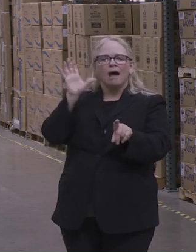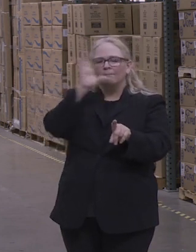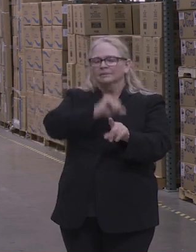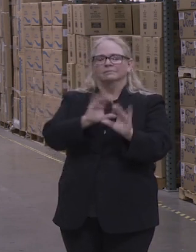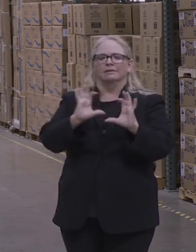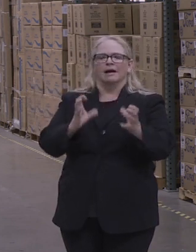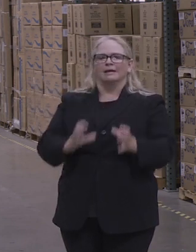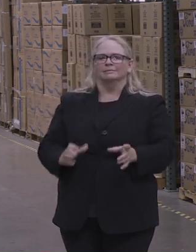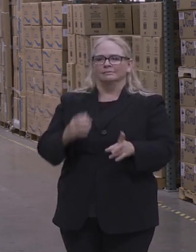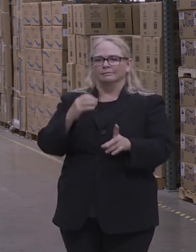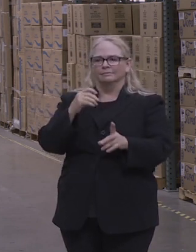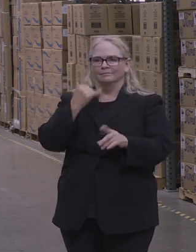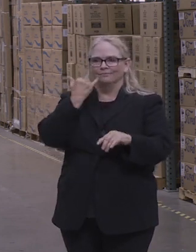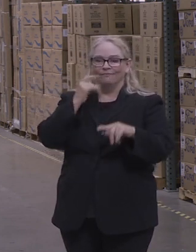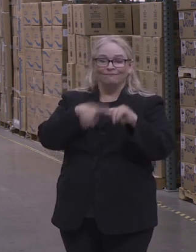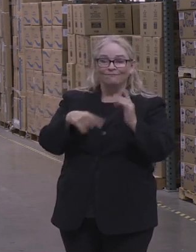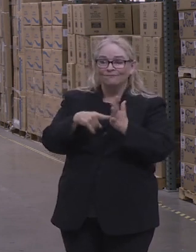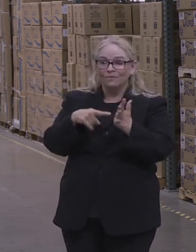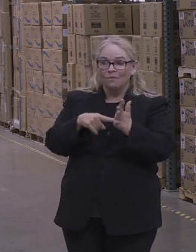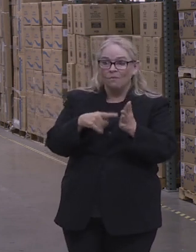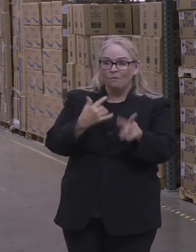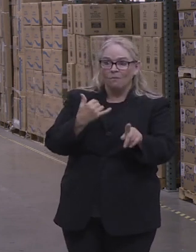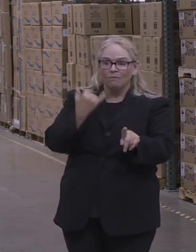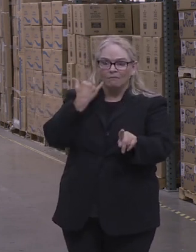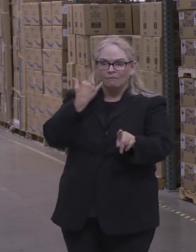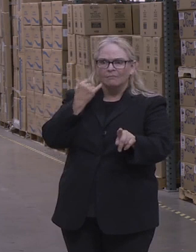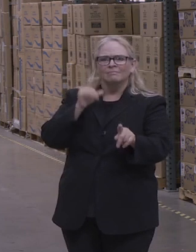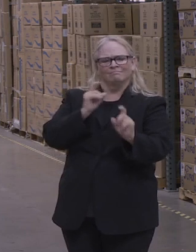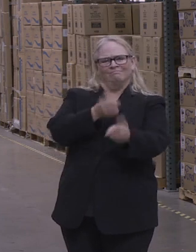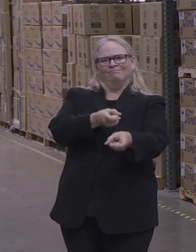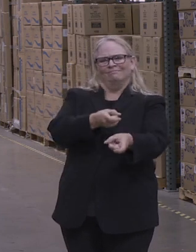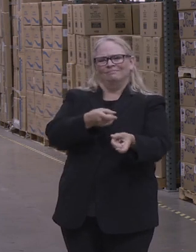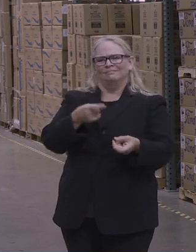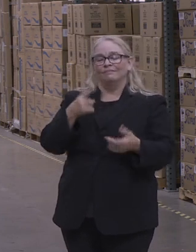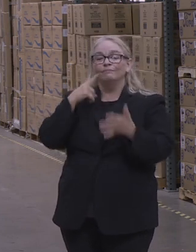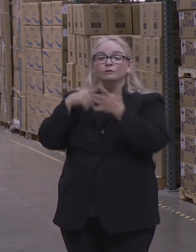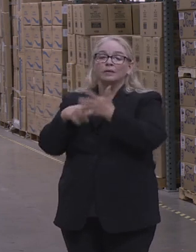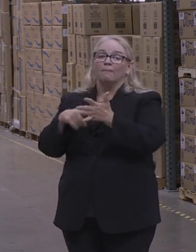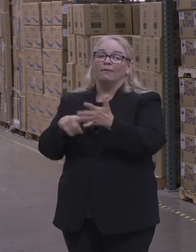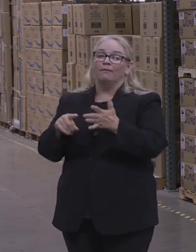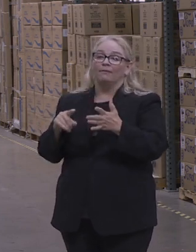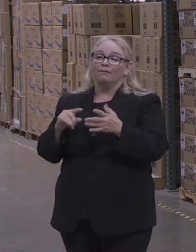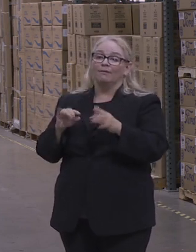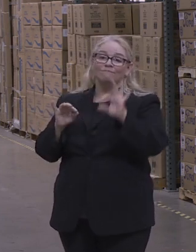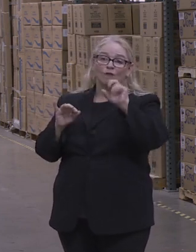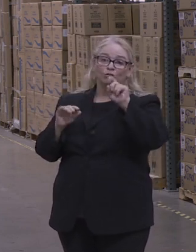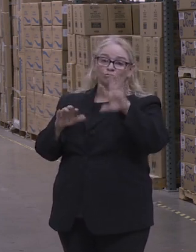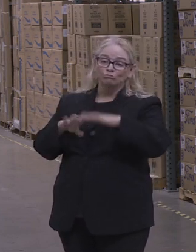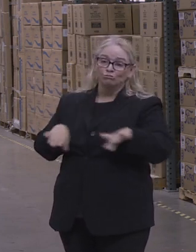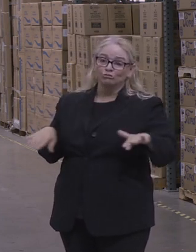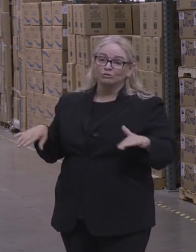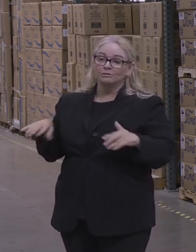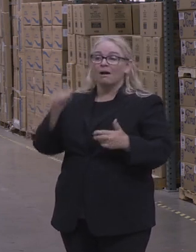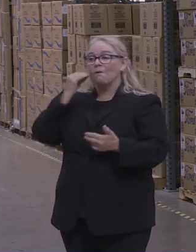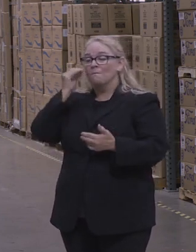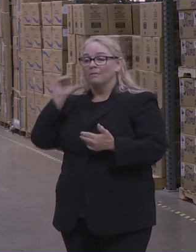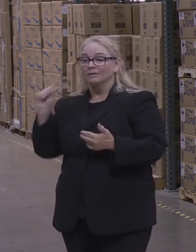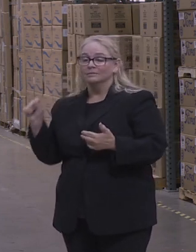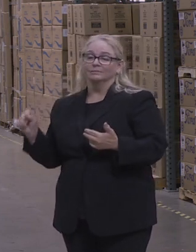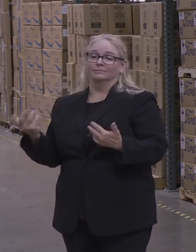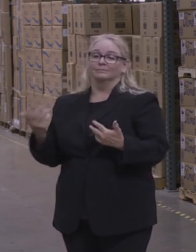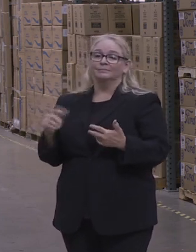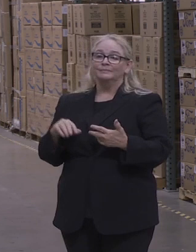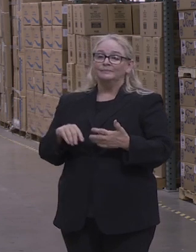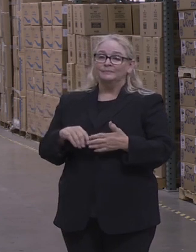most vulnerable students, English as second learners, foster kids, homeless kids, and